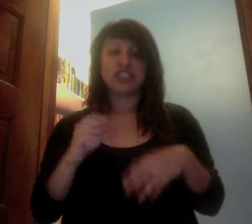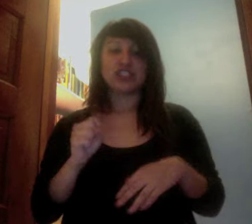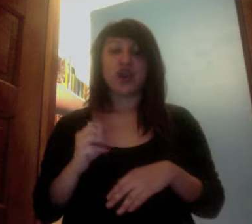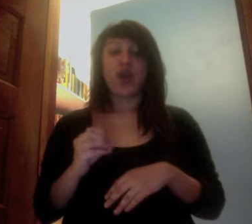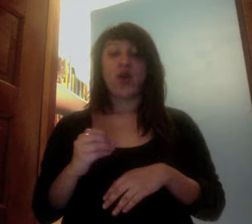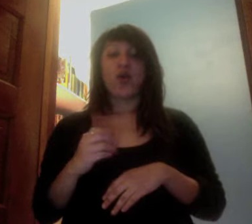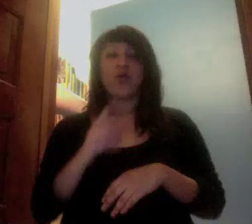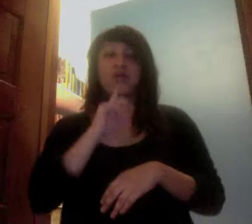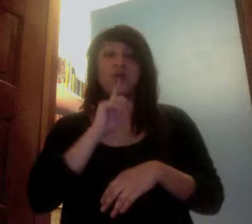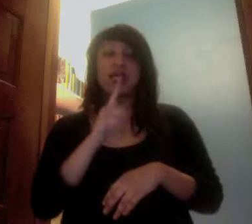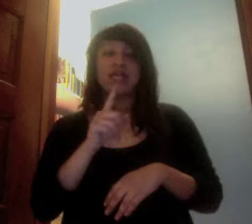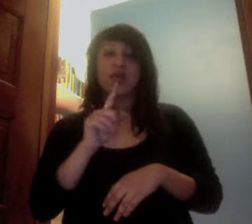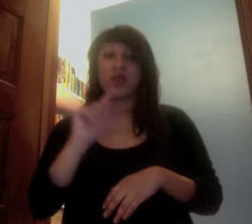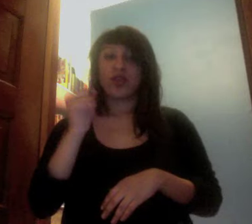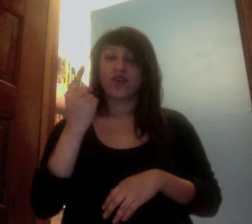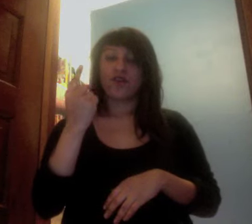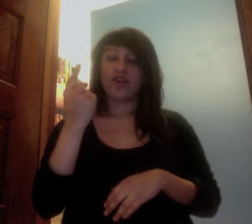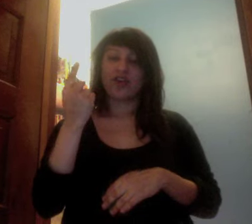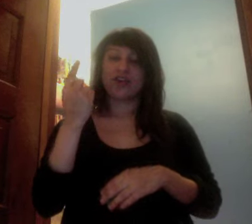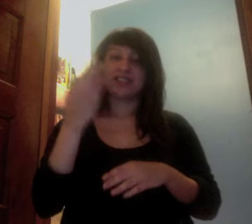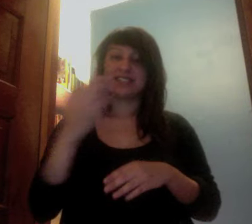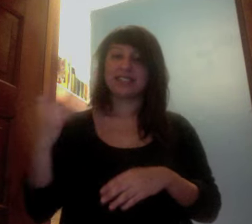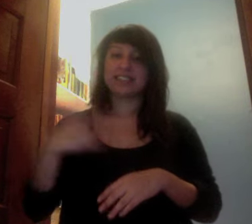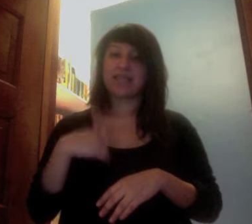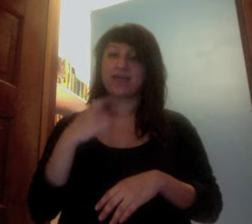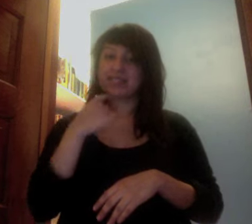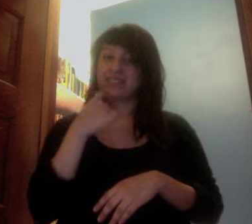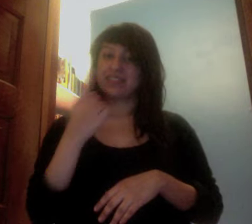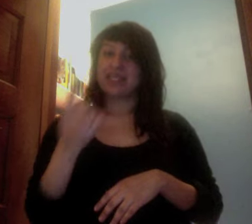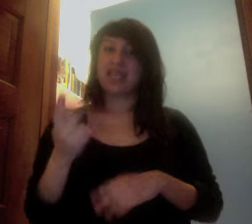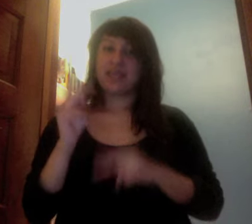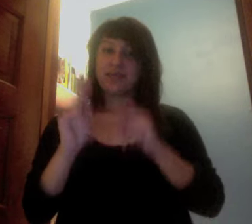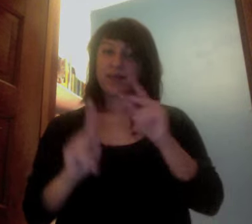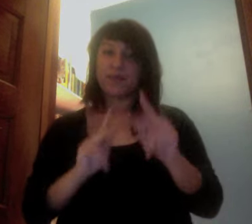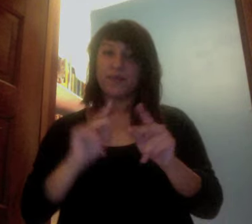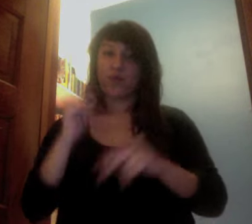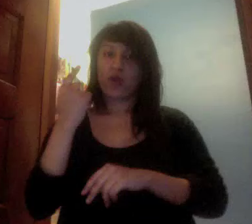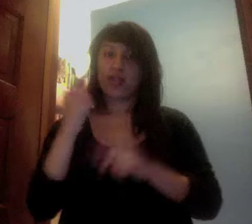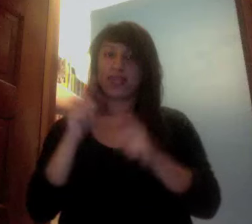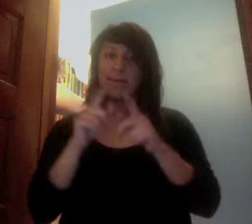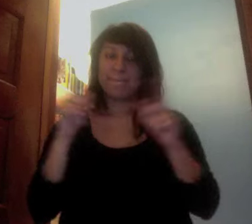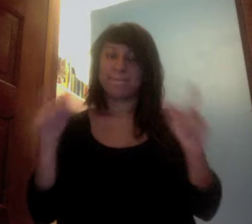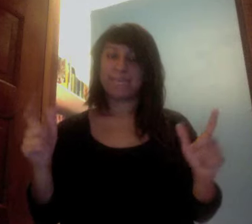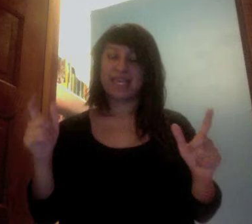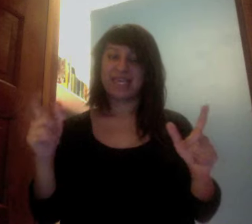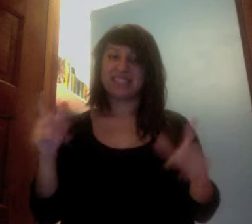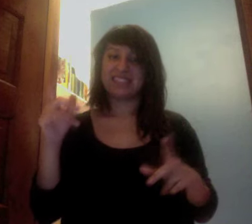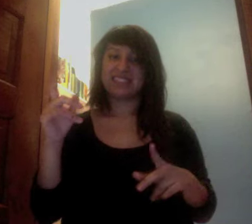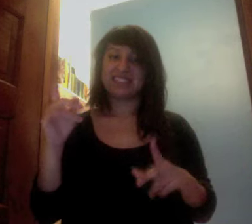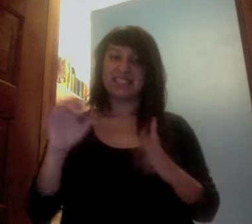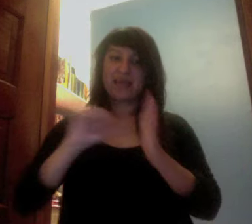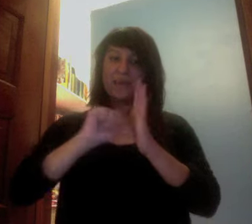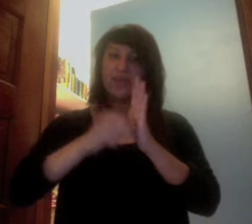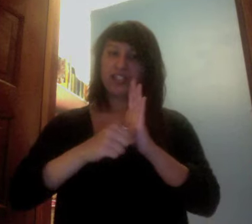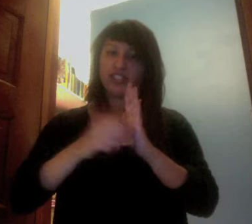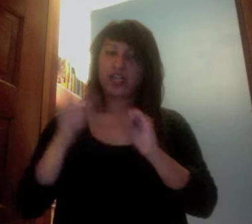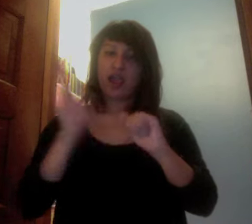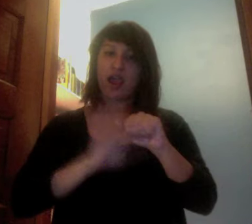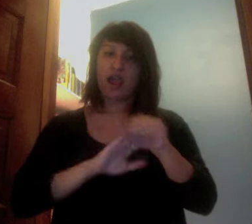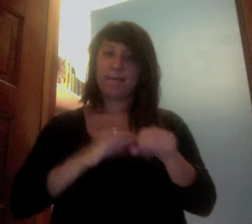telling people since I've been back, one of the things that's made the biggest impression on me was just how civil